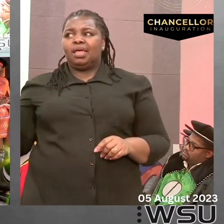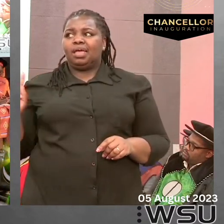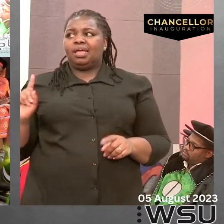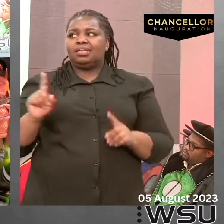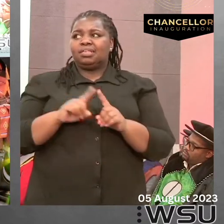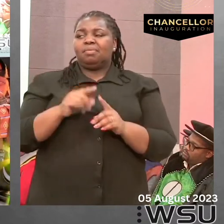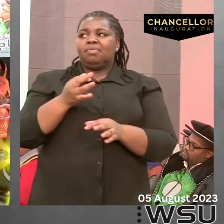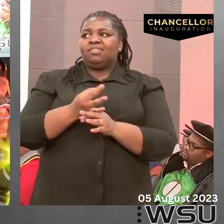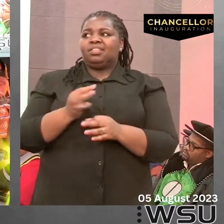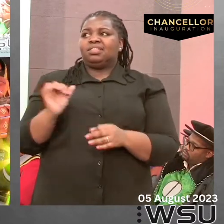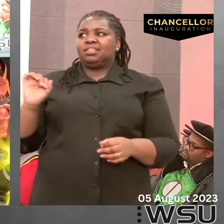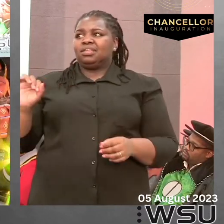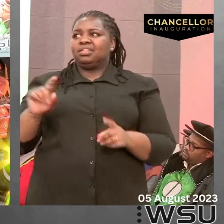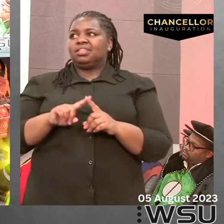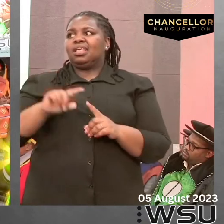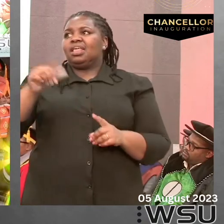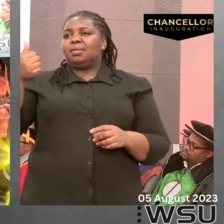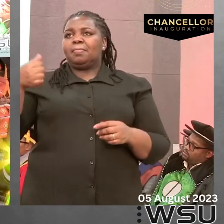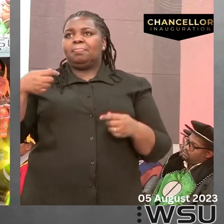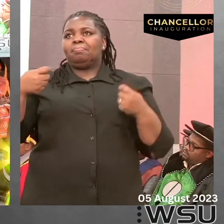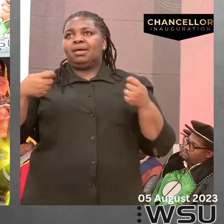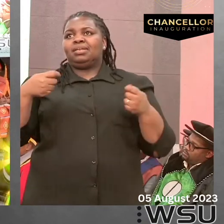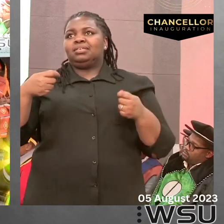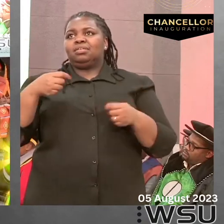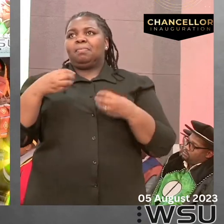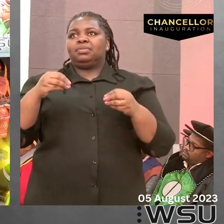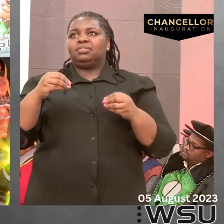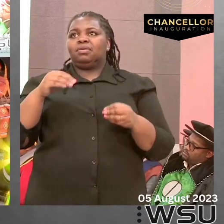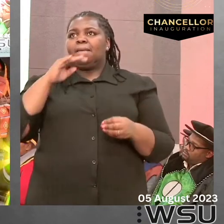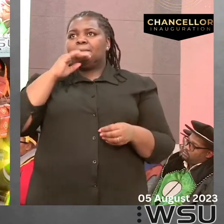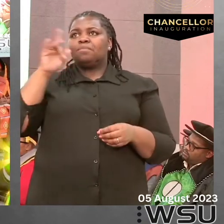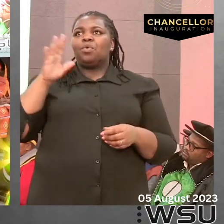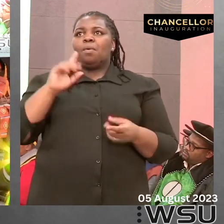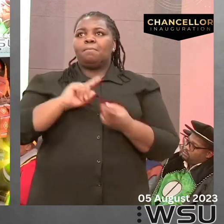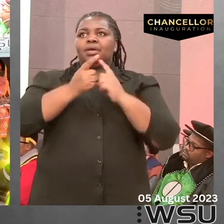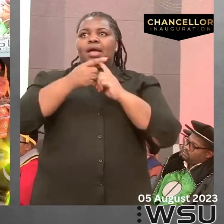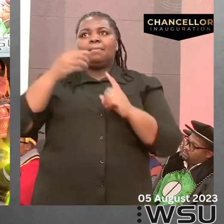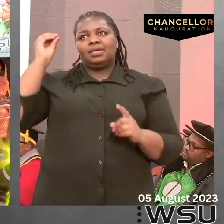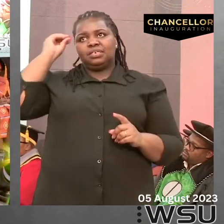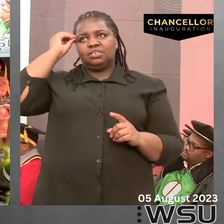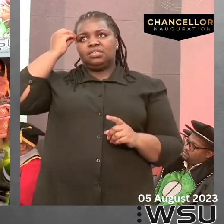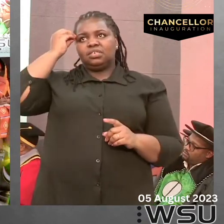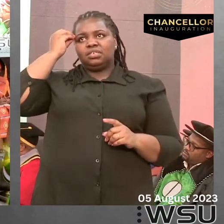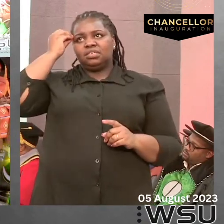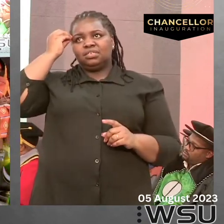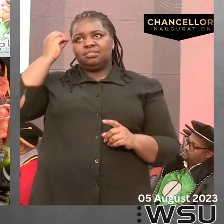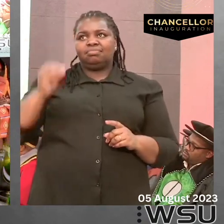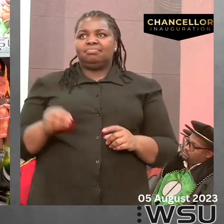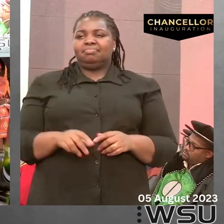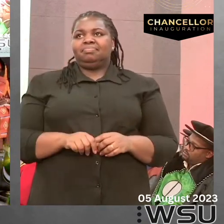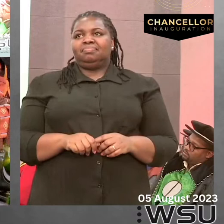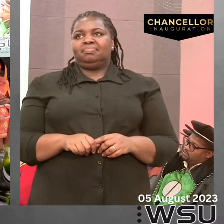from her and the father and other managers of the business. She got interested. The rest is history.